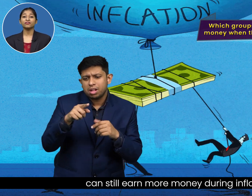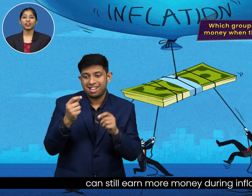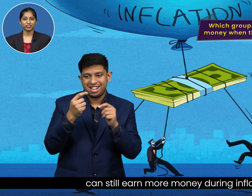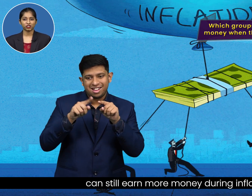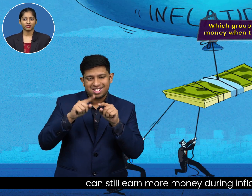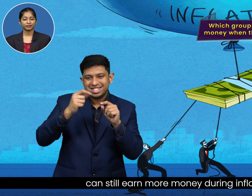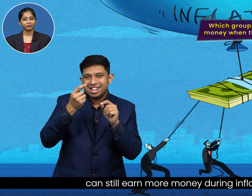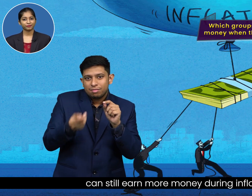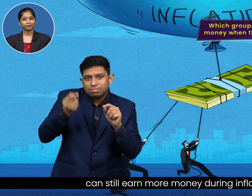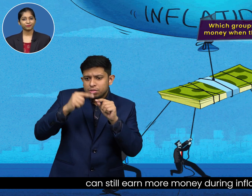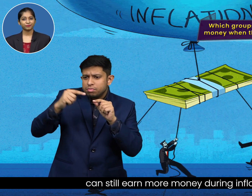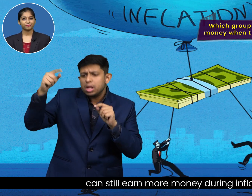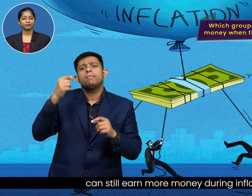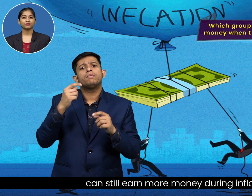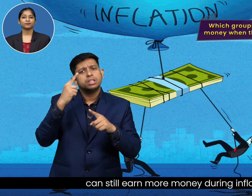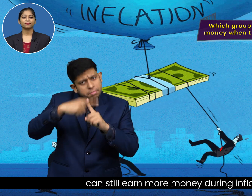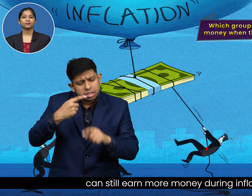during inflation.